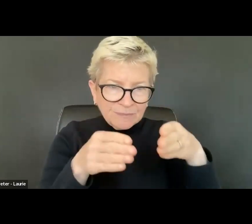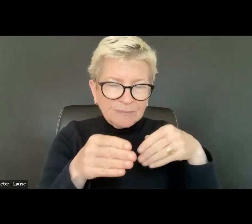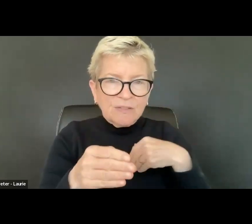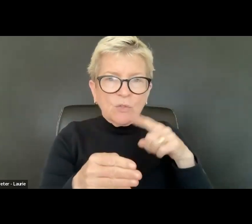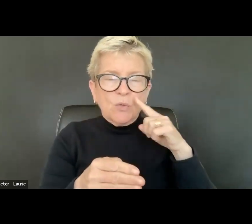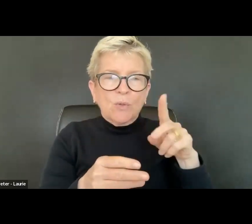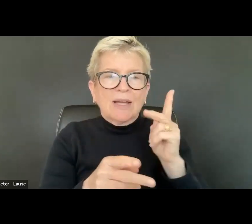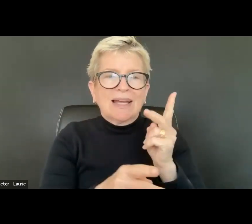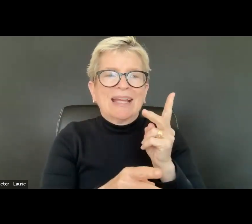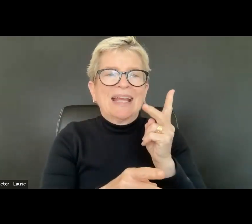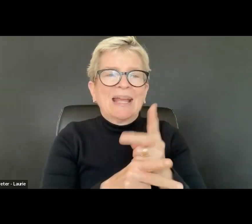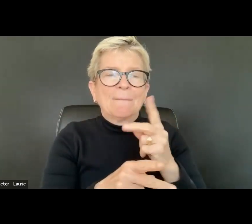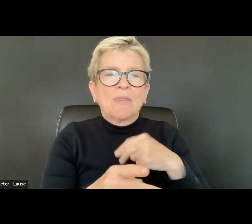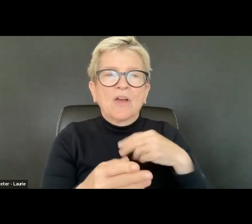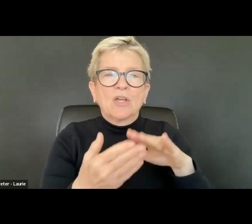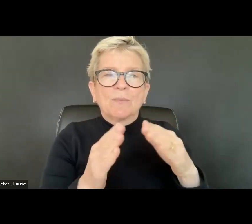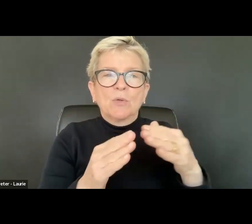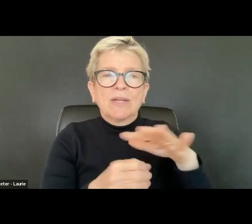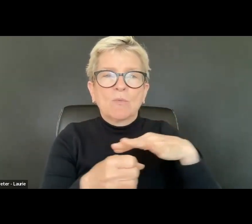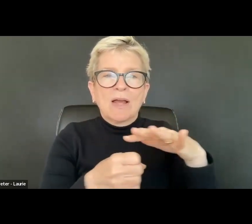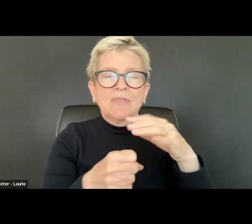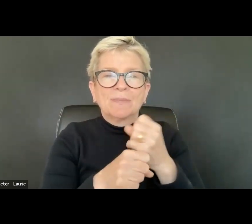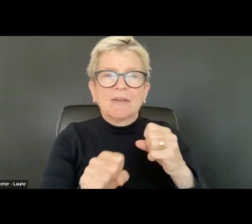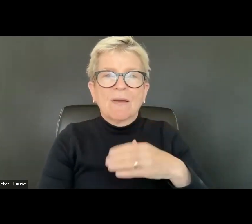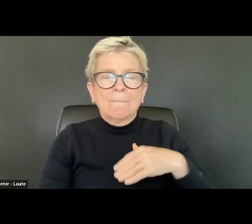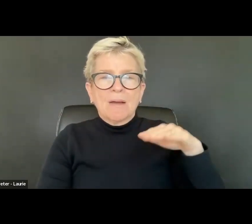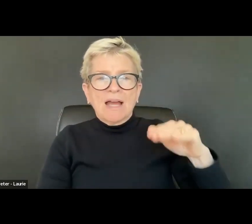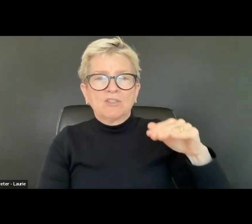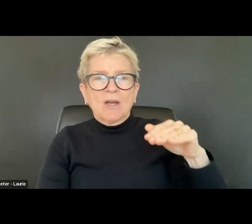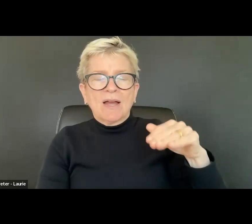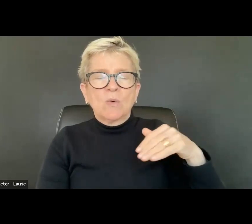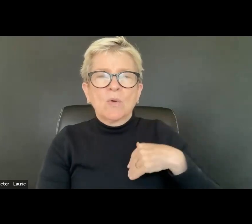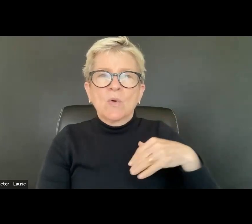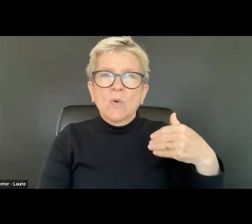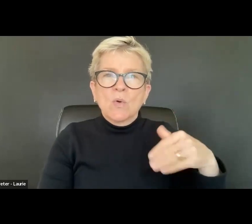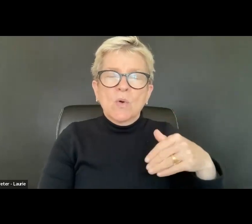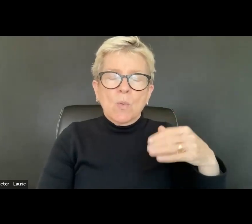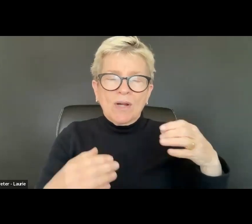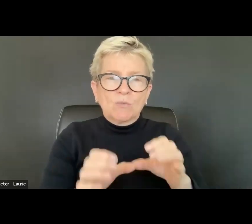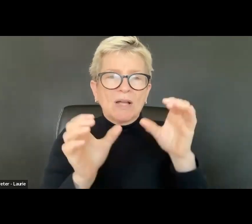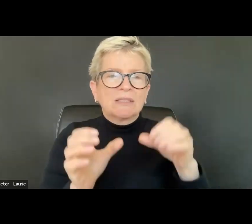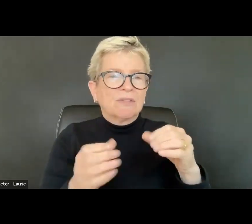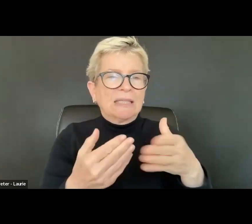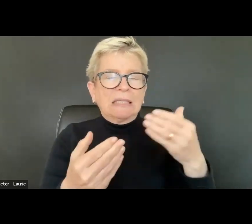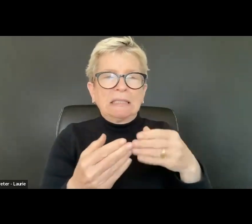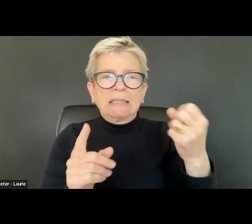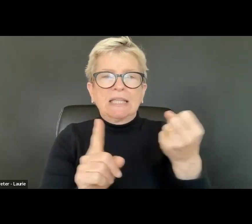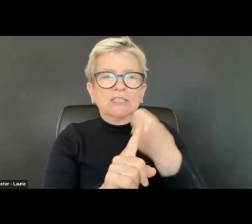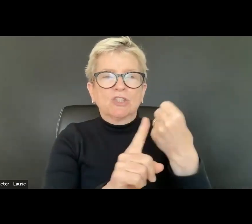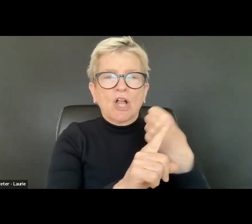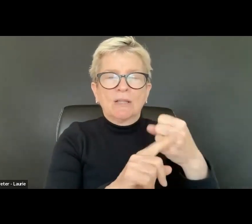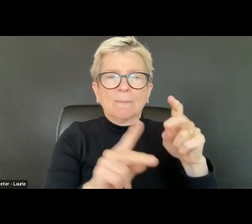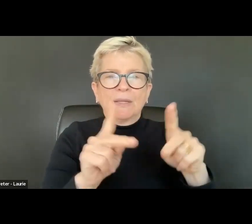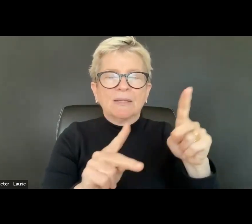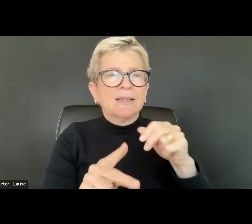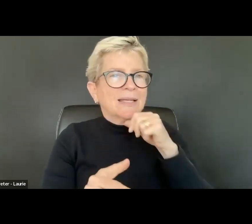the community around them safe. My child is extremely assaultive when he is in crisis. This is not because he is an